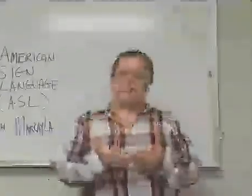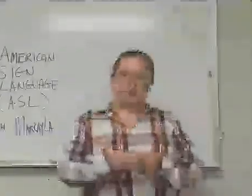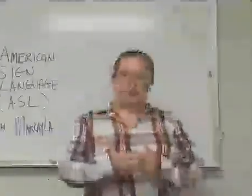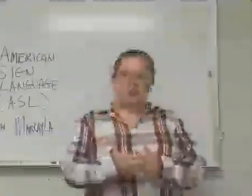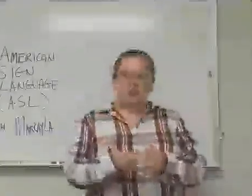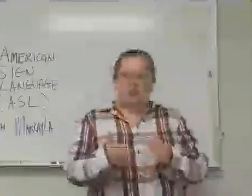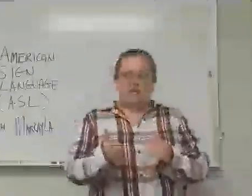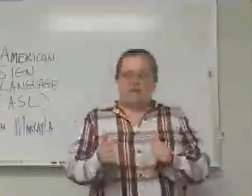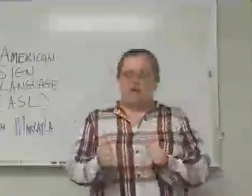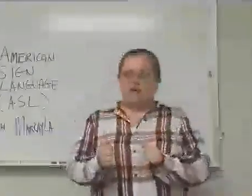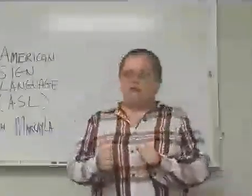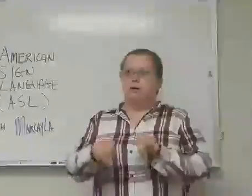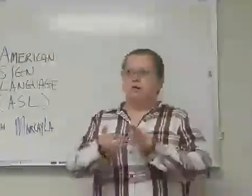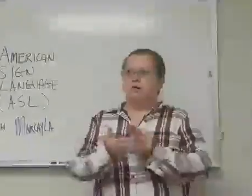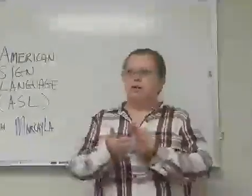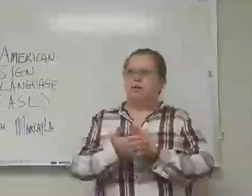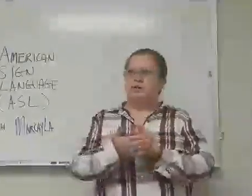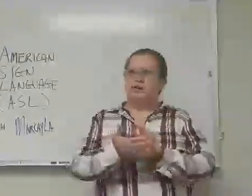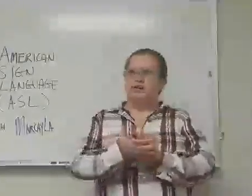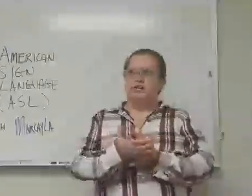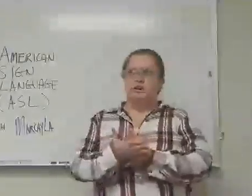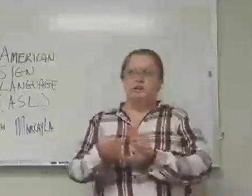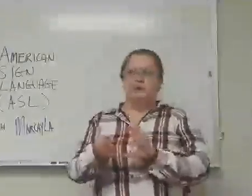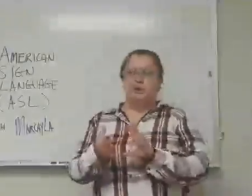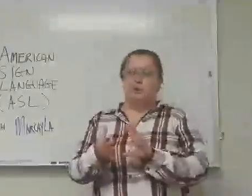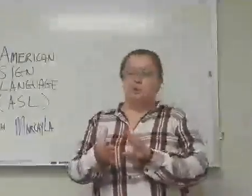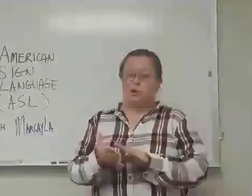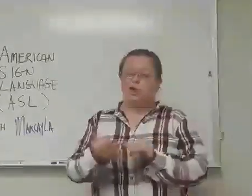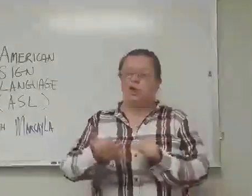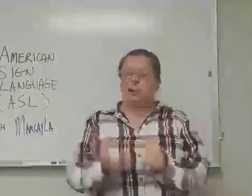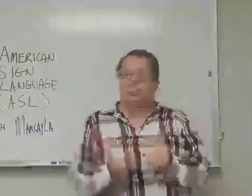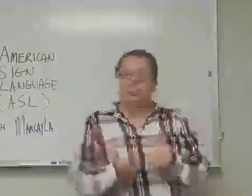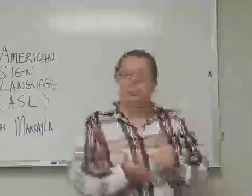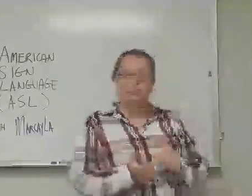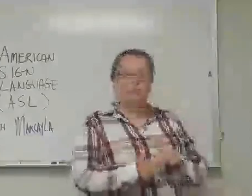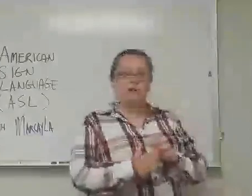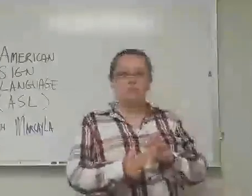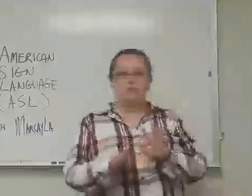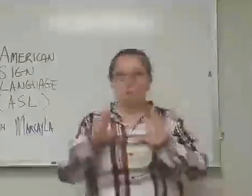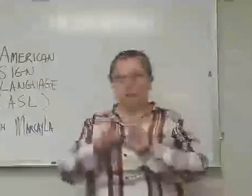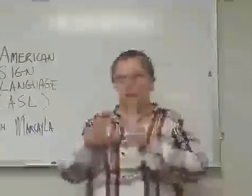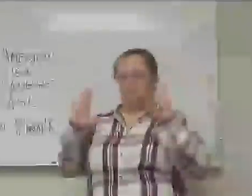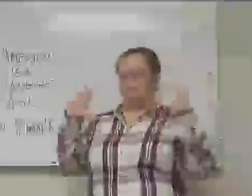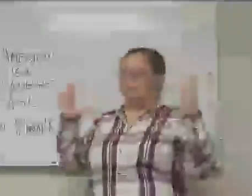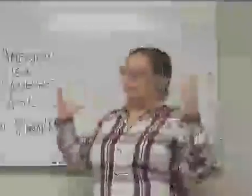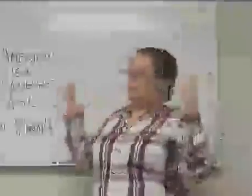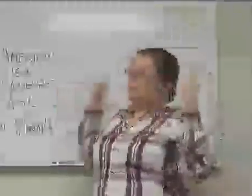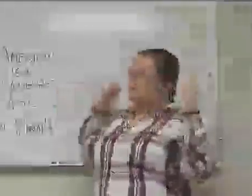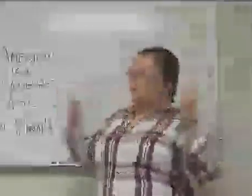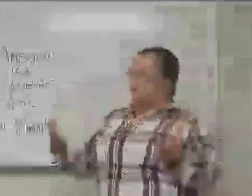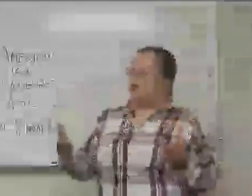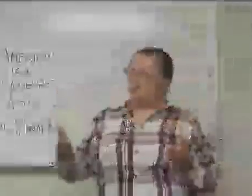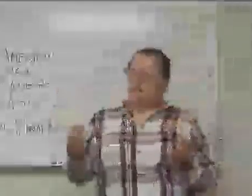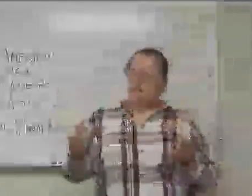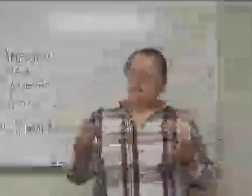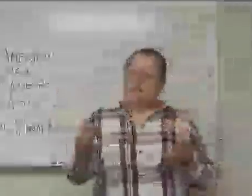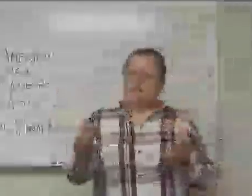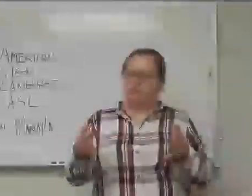that, I am gonna kind of talk about the word help before I do